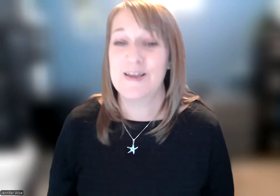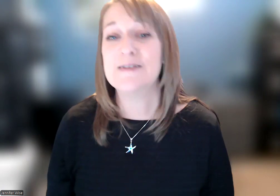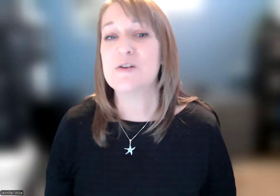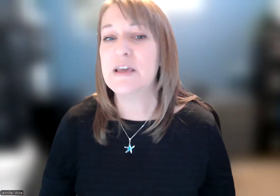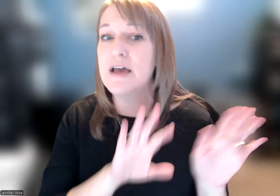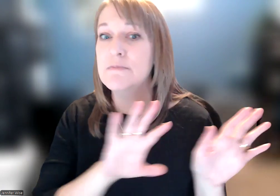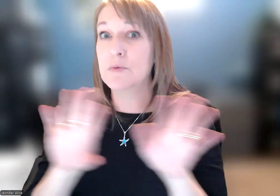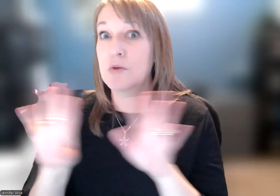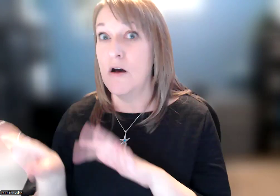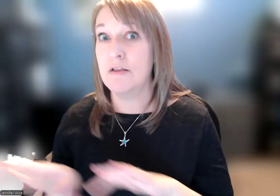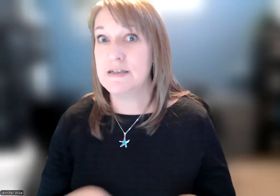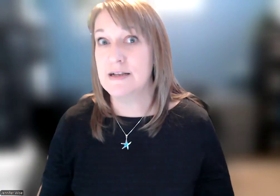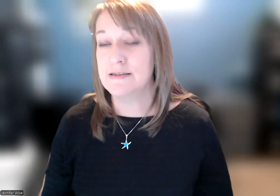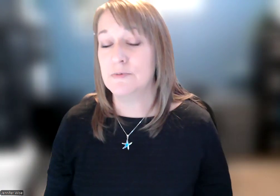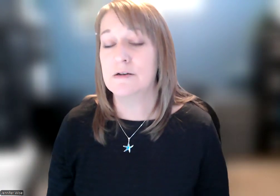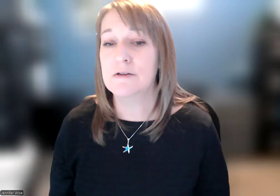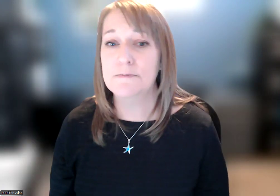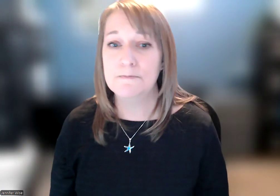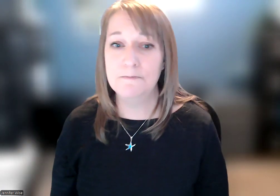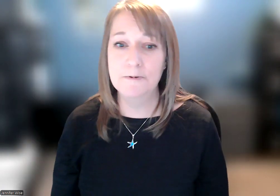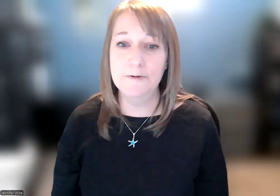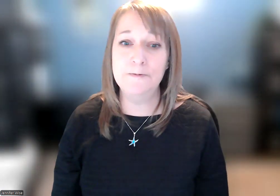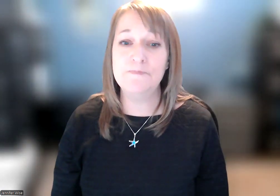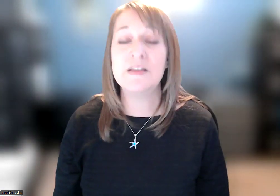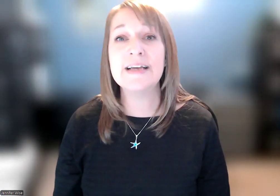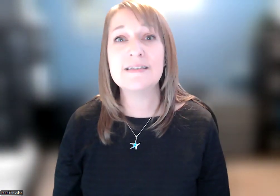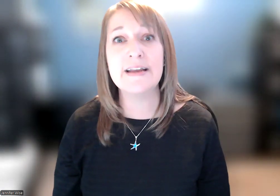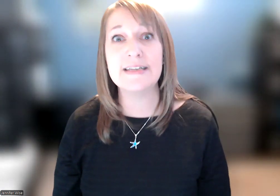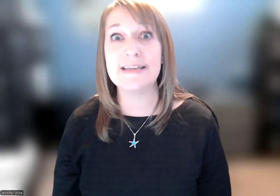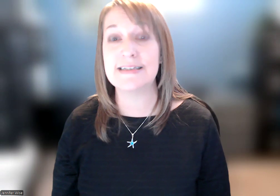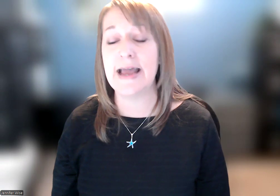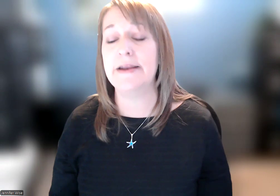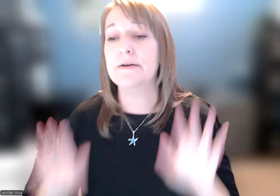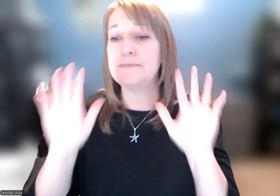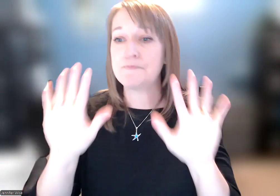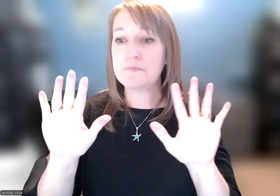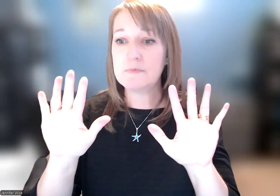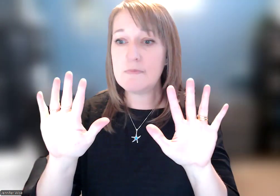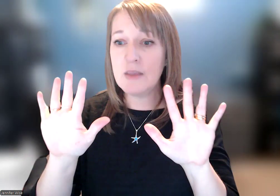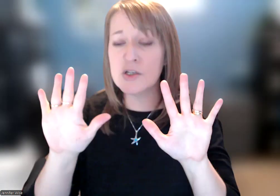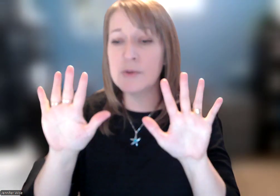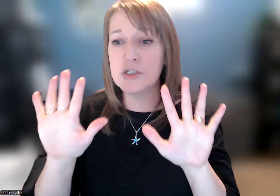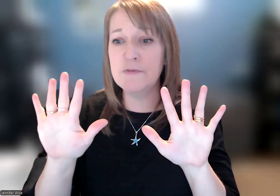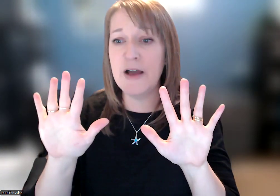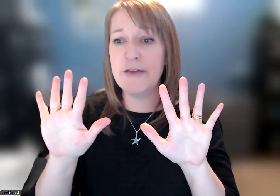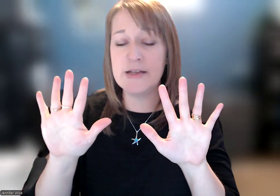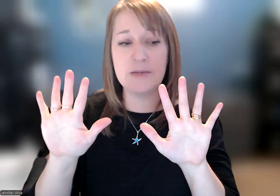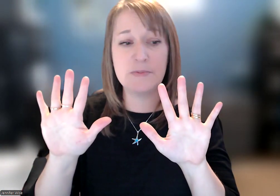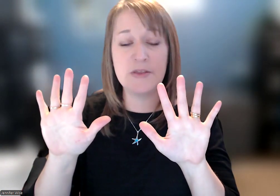okay, so keep that in mind with all of these signs that we're going to learn. The next sign is excited. So you want two five hand shapes, but then you're